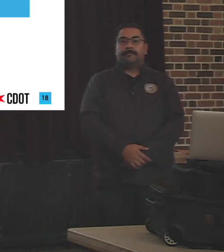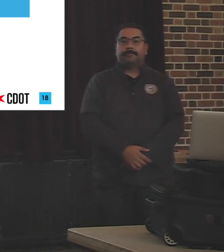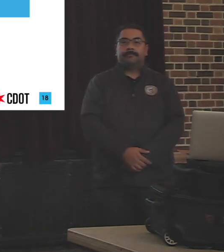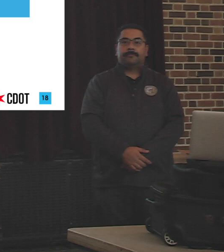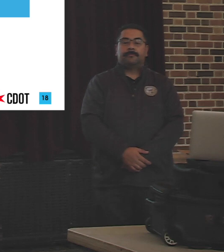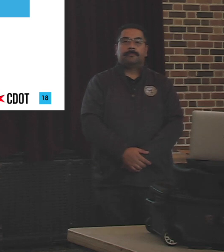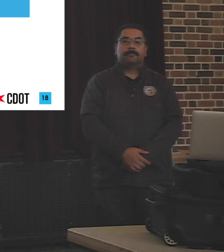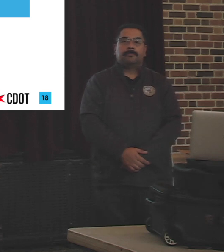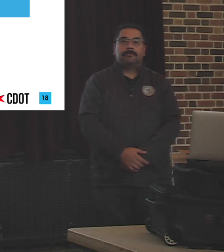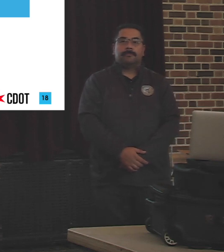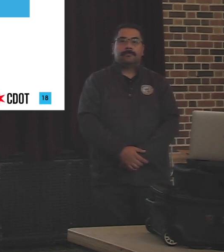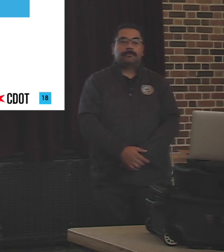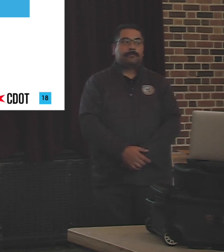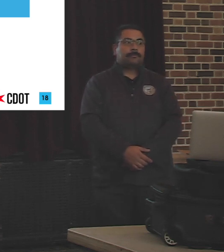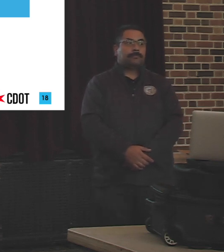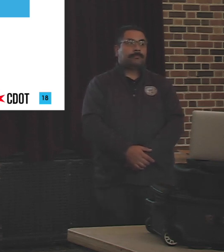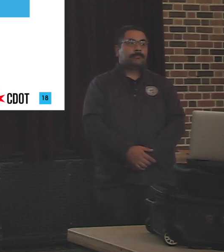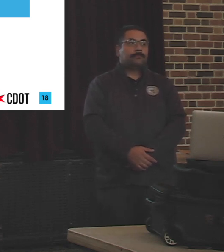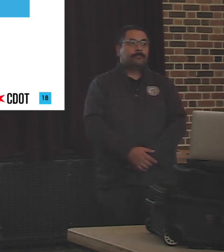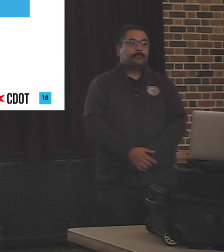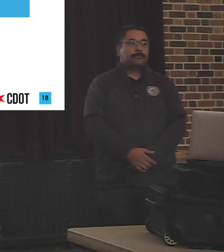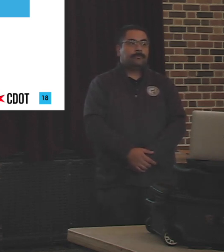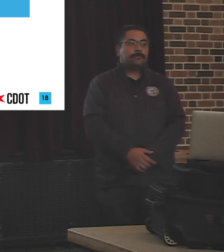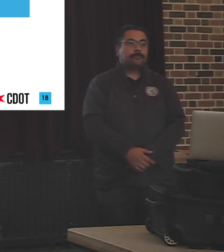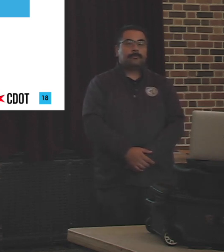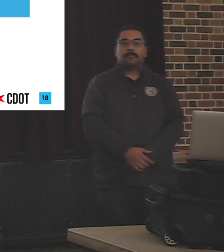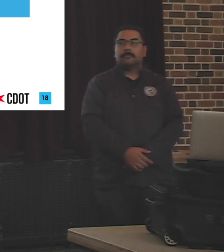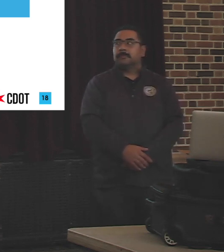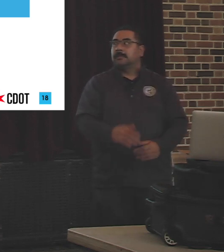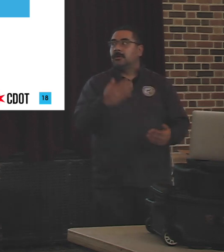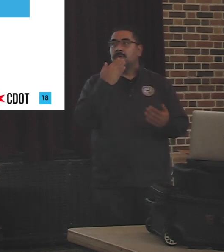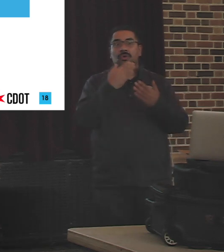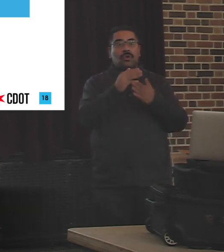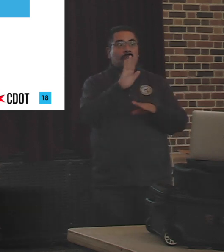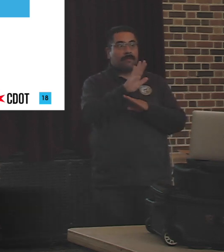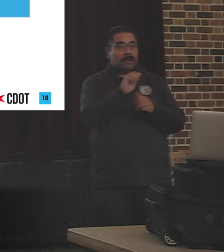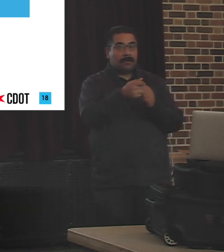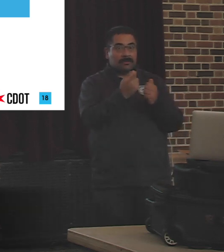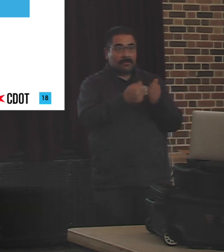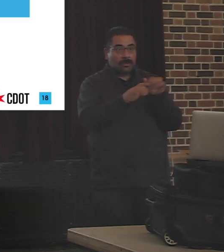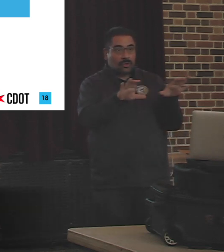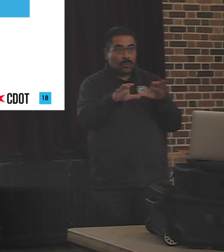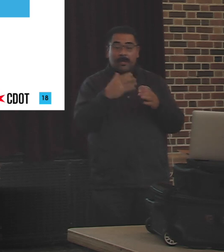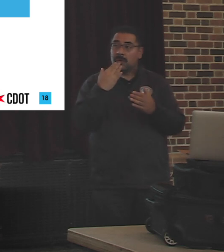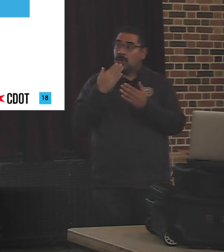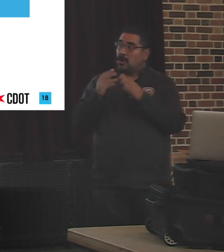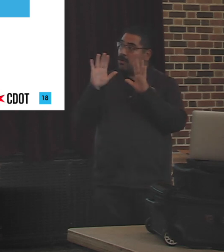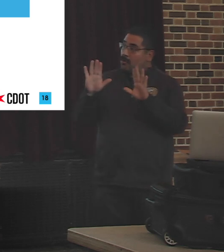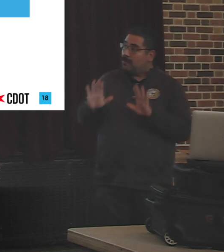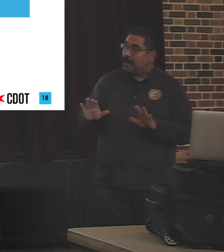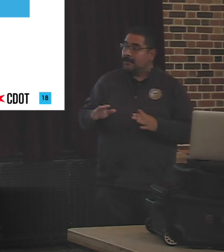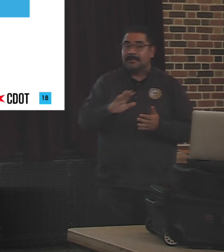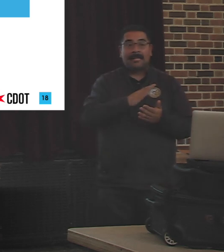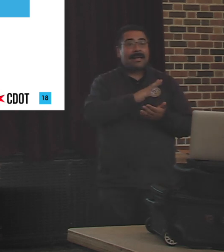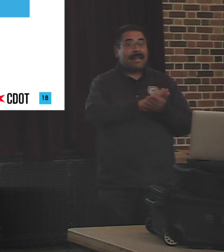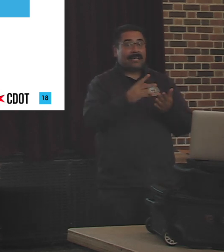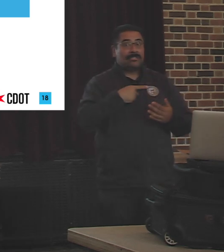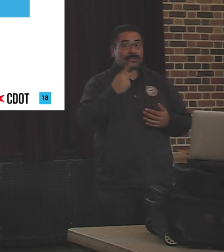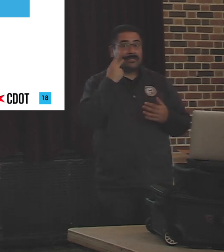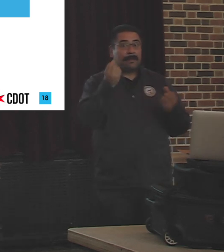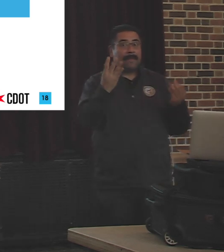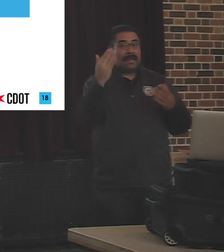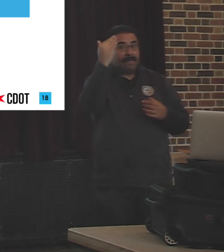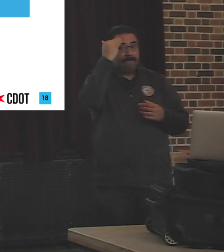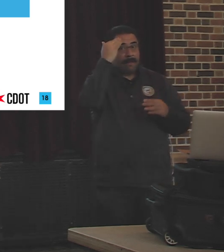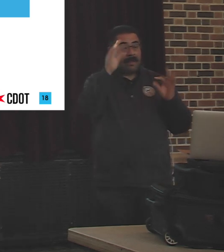Hi, good evening. How's everyone doing? Nice to see so many